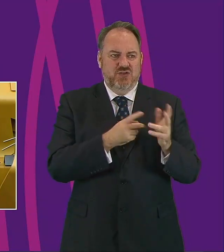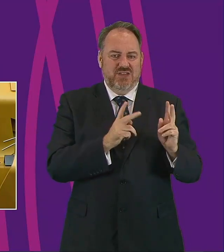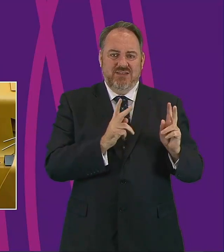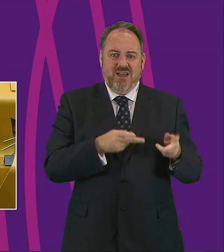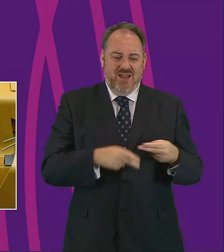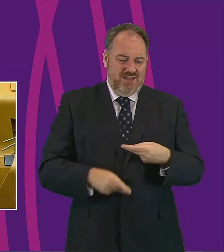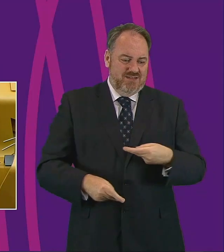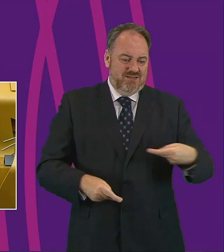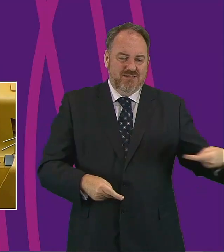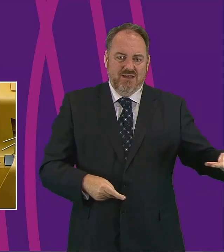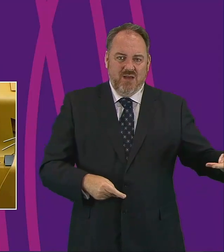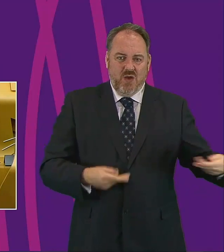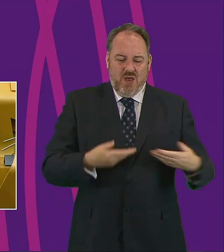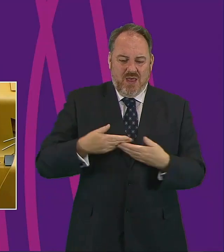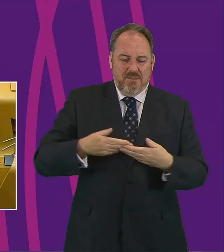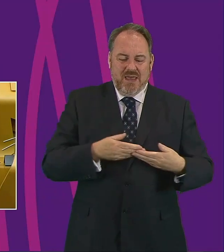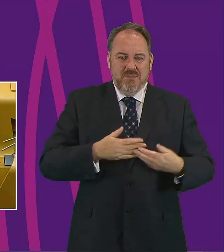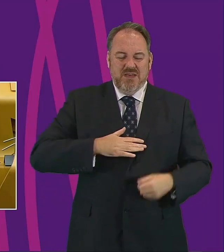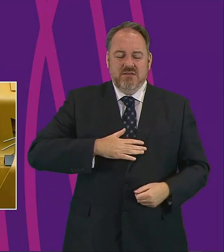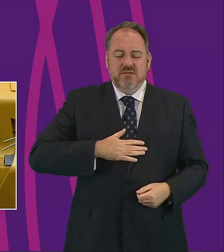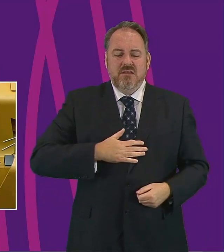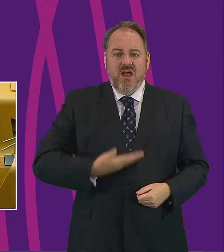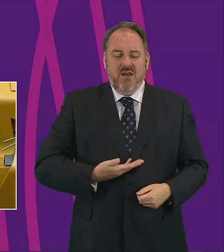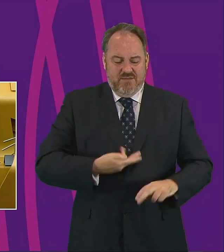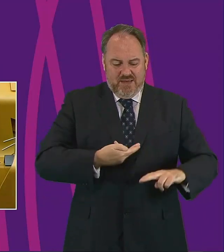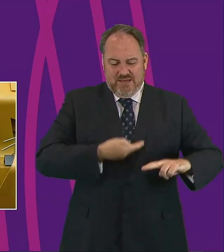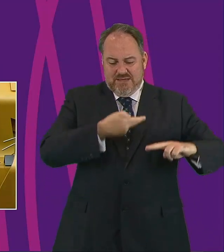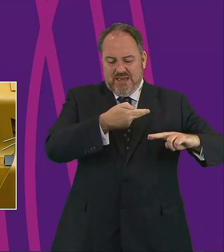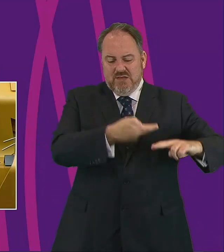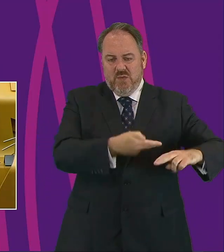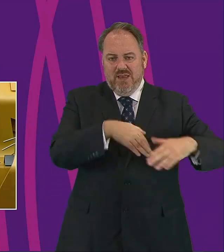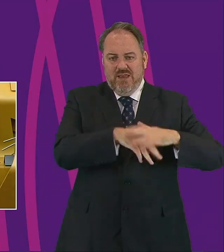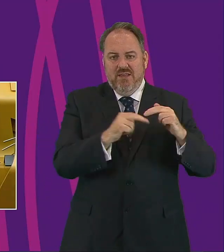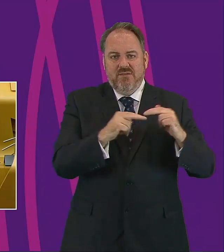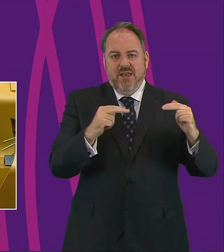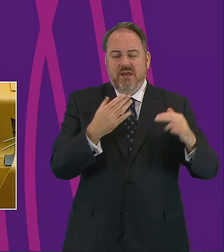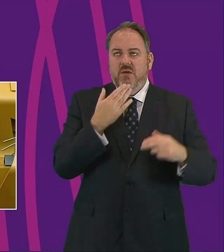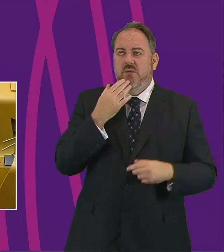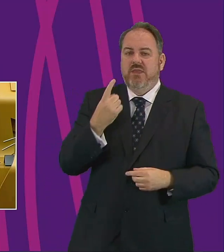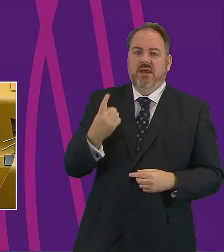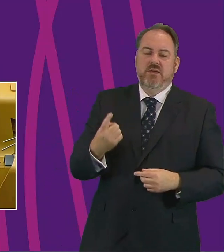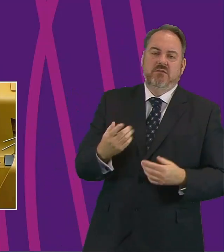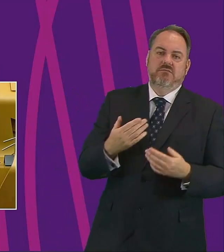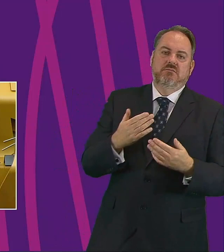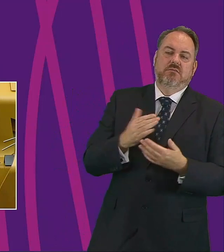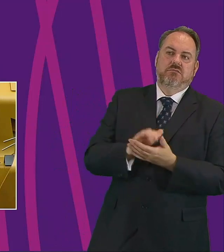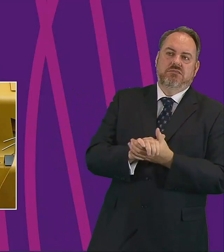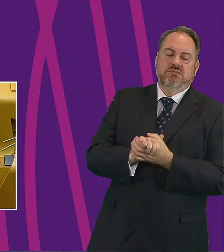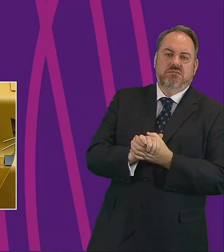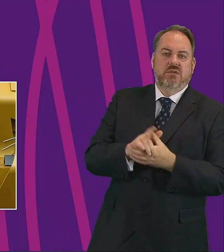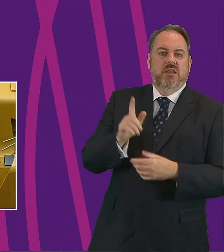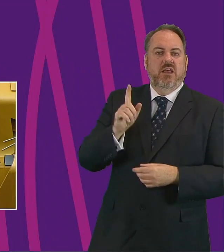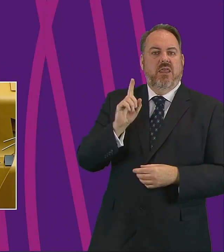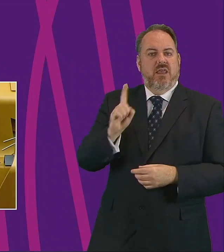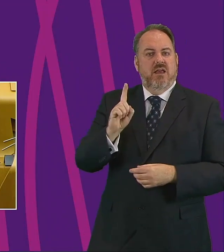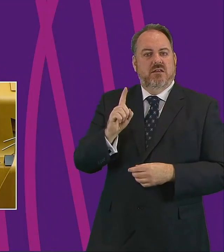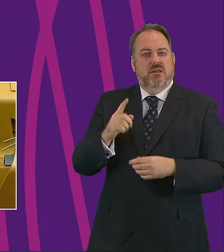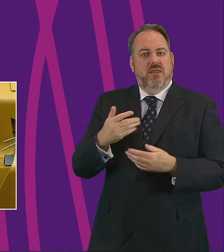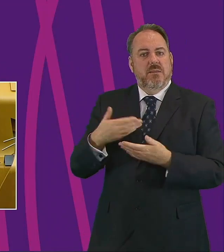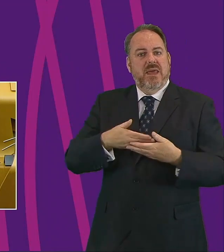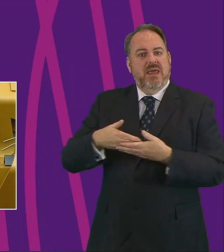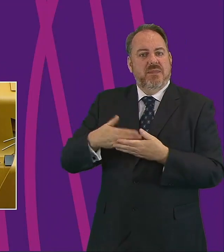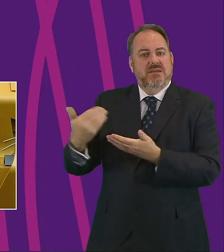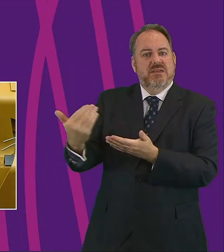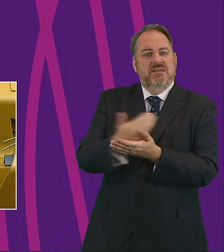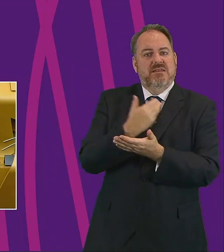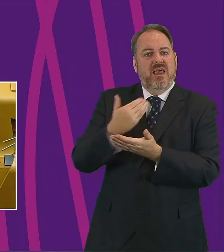her malnourished baby in a Glasgow flat. Thankfully, her child has now been released from hospital. This appalling tragedy